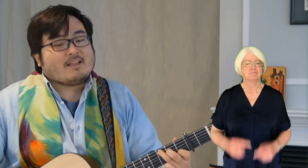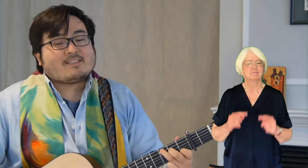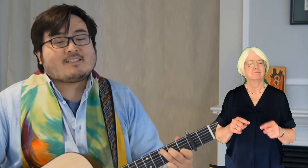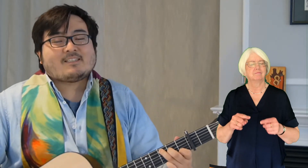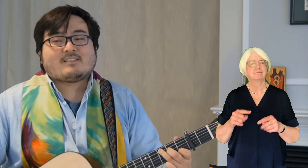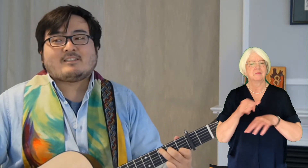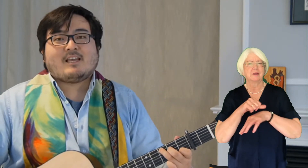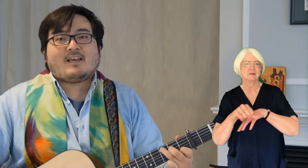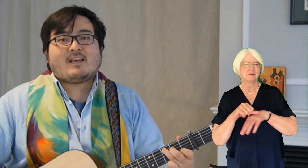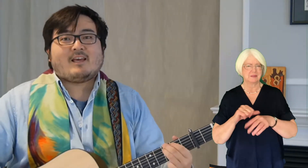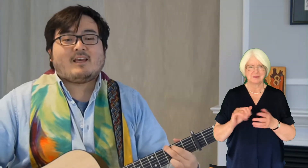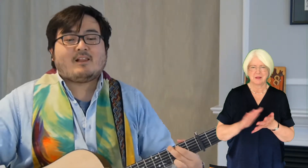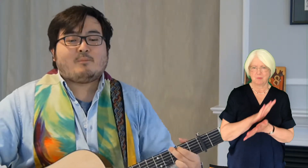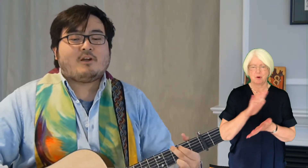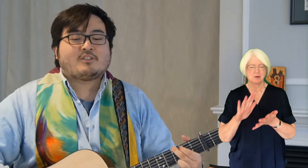This Easter